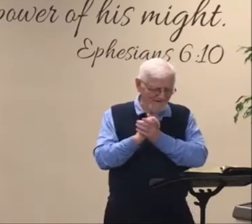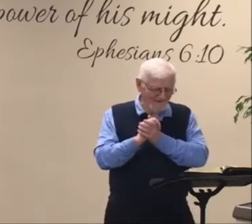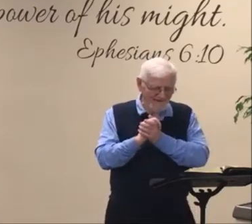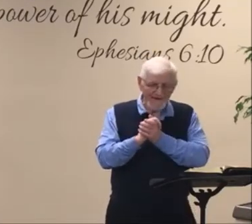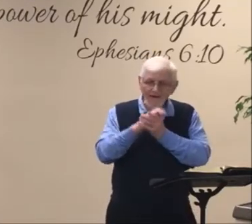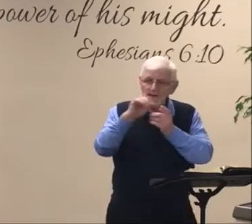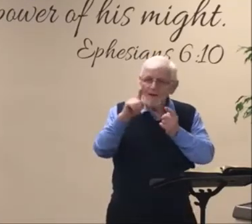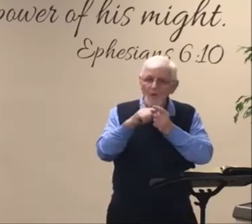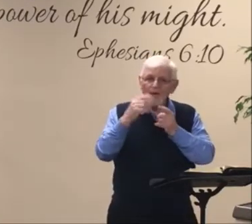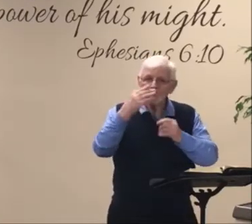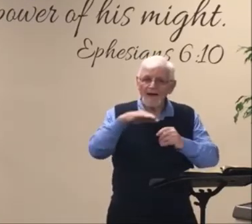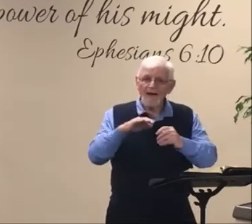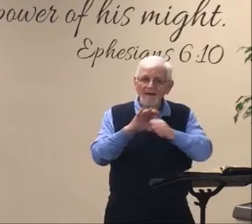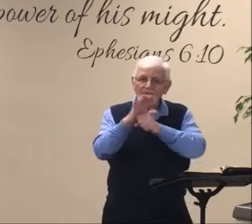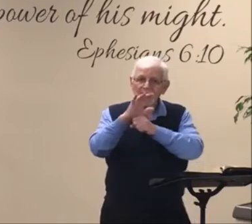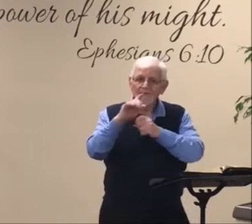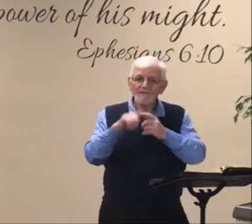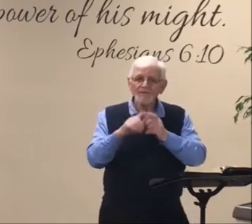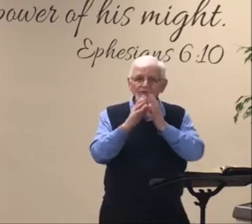Yeah. When it's bad enough to pray, that's a good reminder